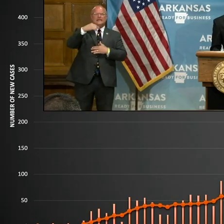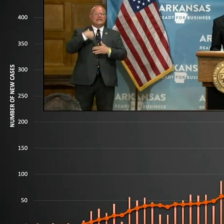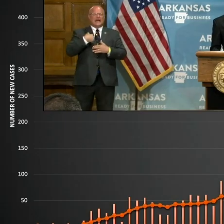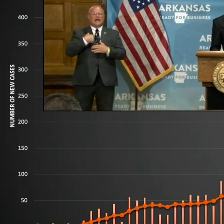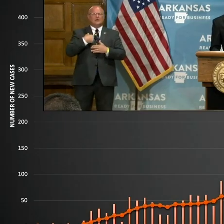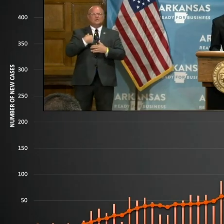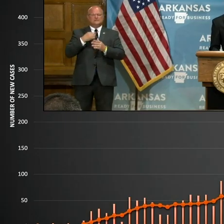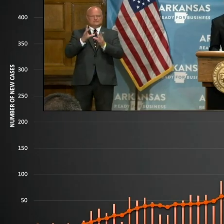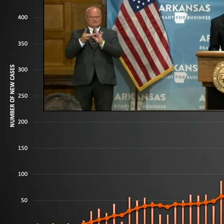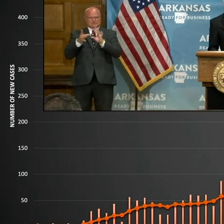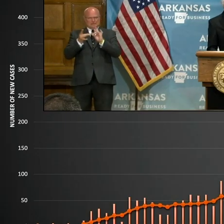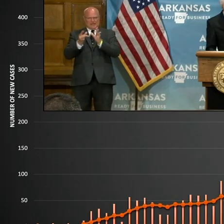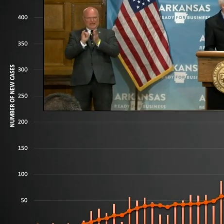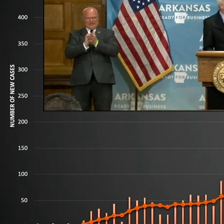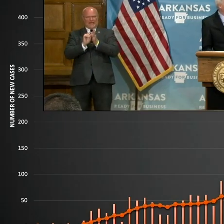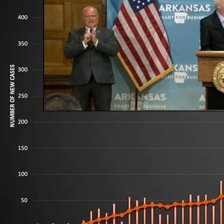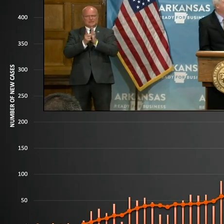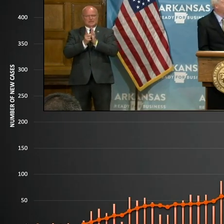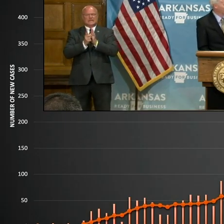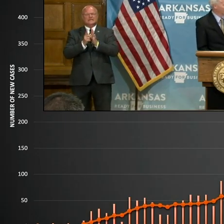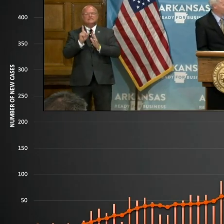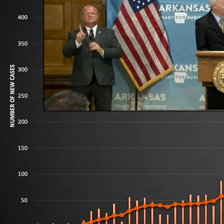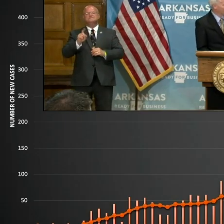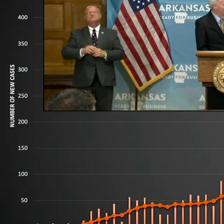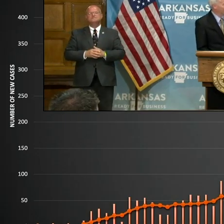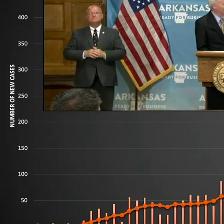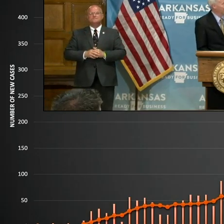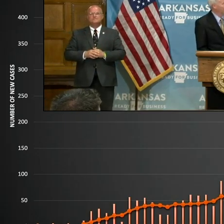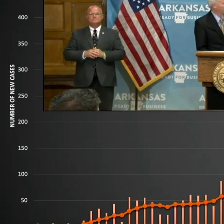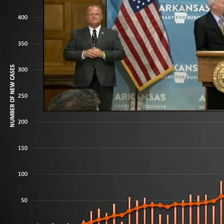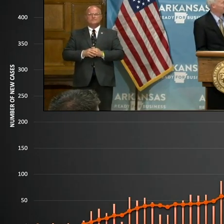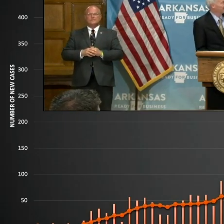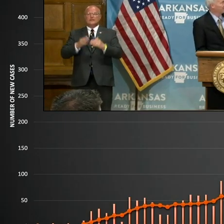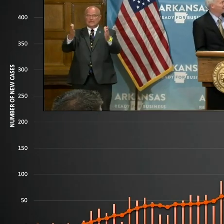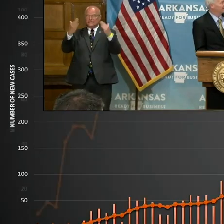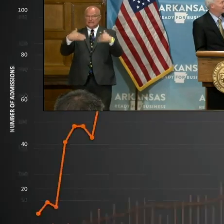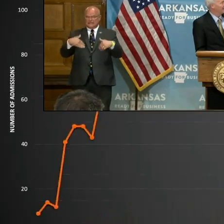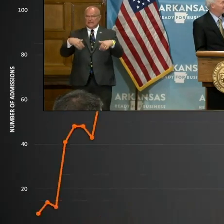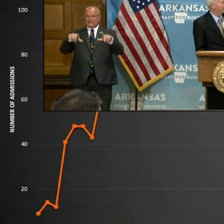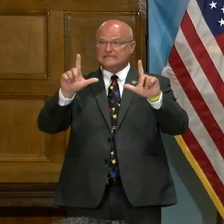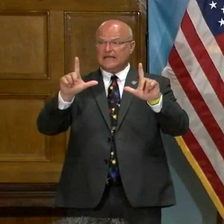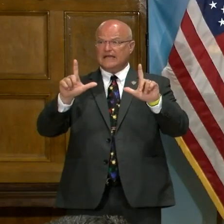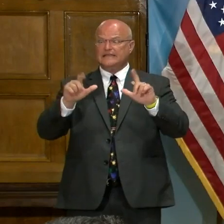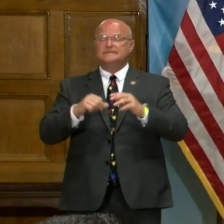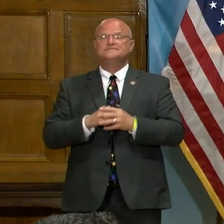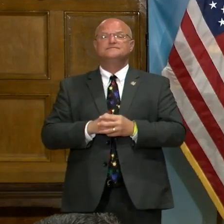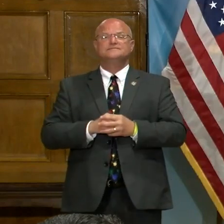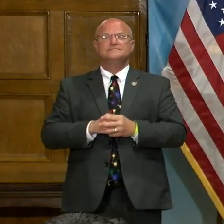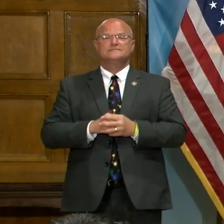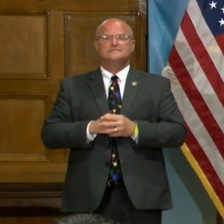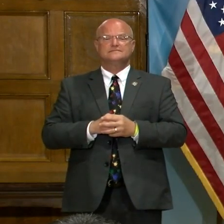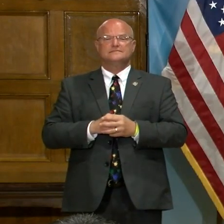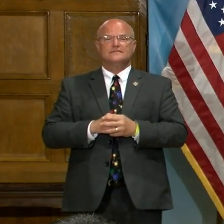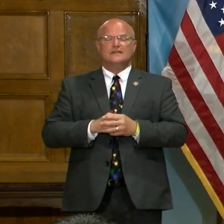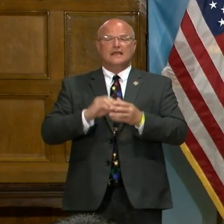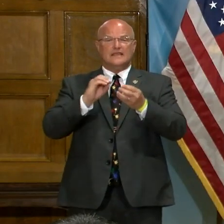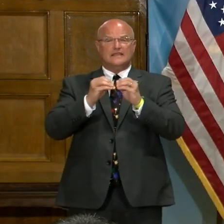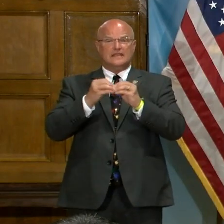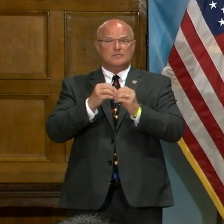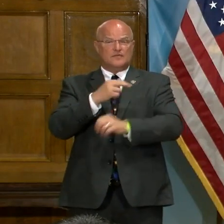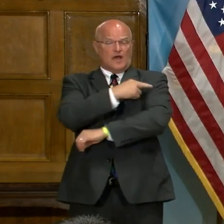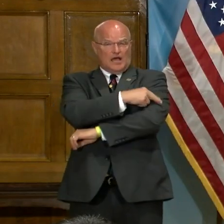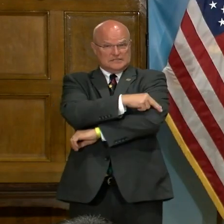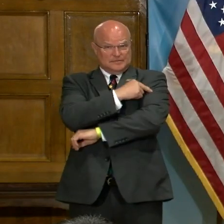want to come back and address that with Arkansans there in just a little bit. If you go to the next slide, the number